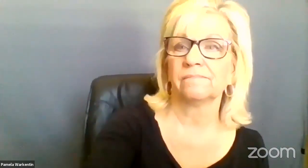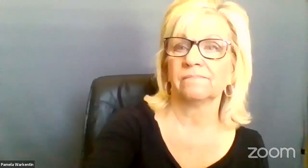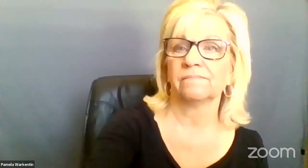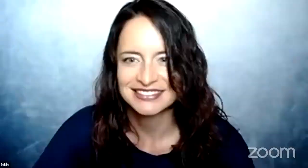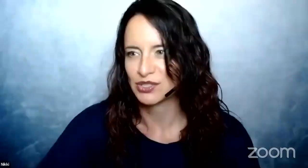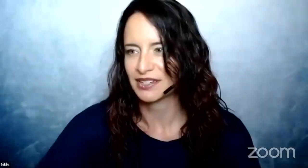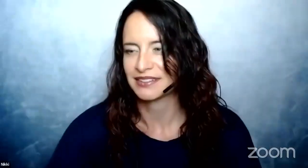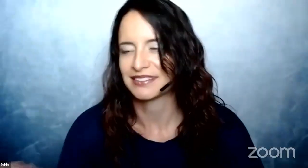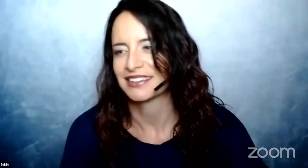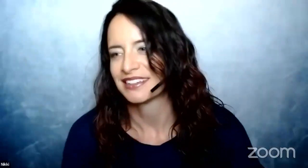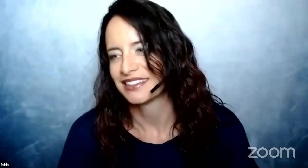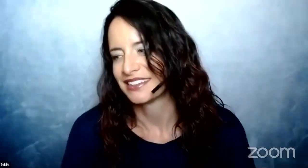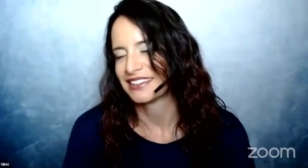Back to Tricia.